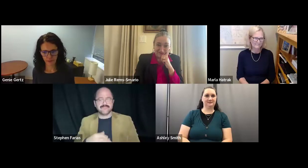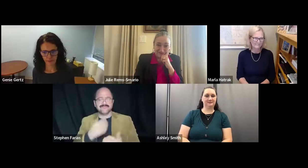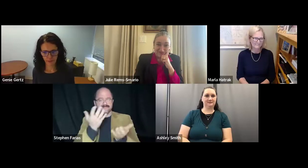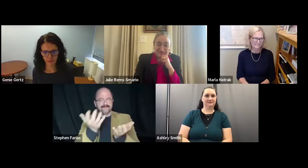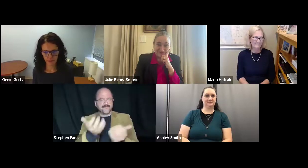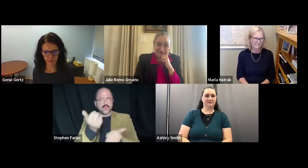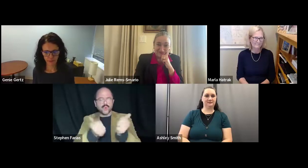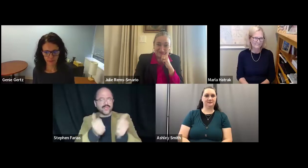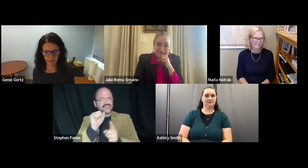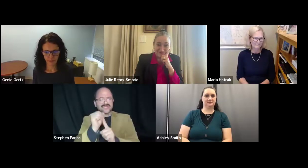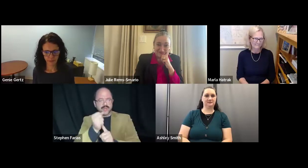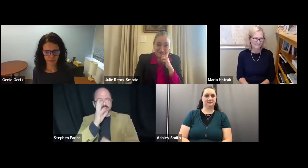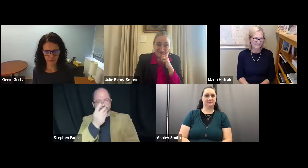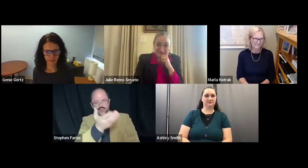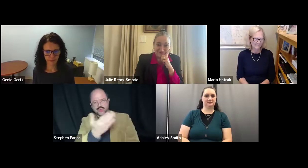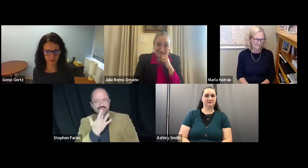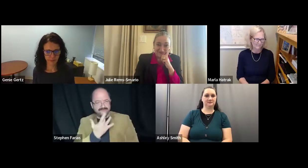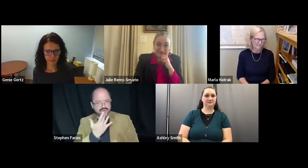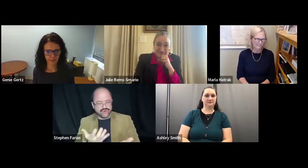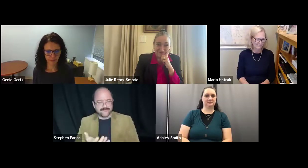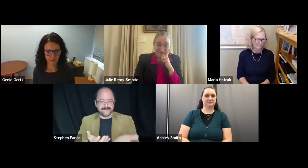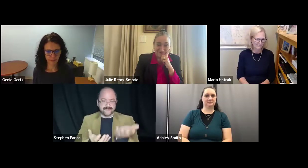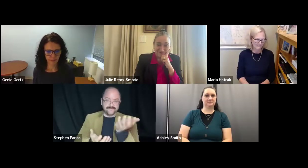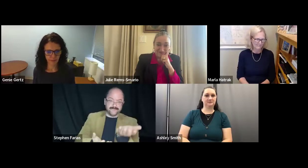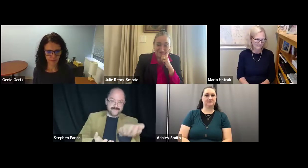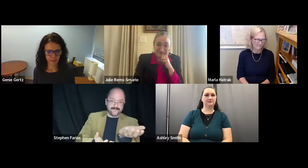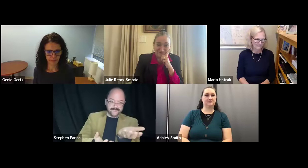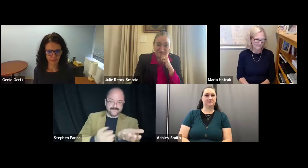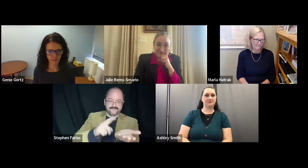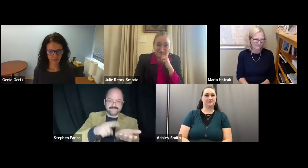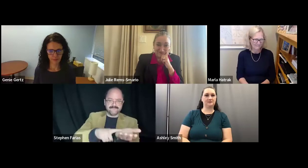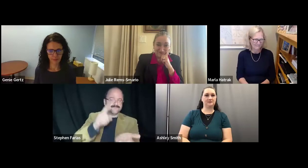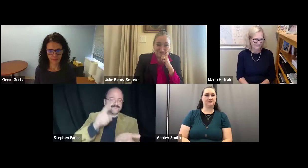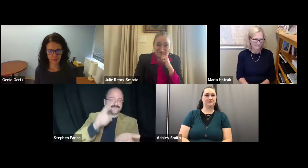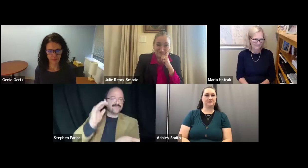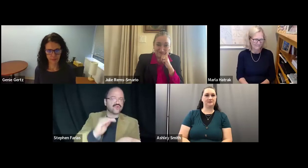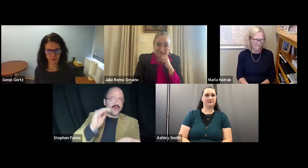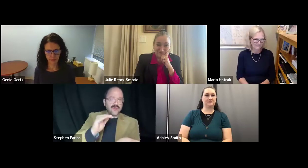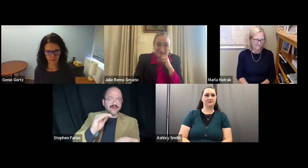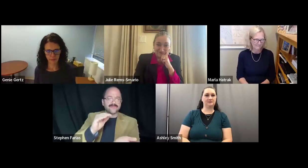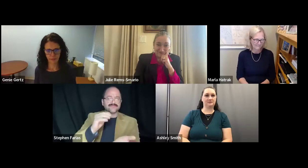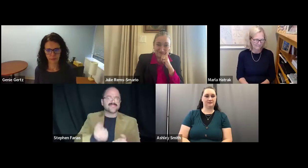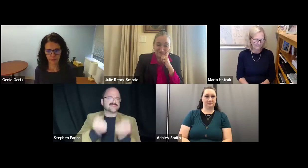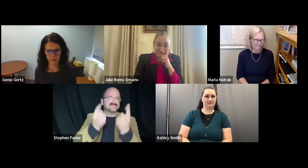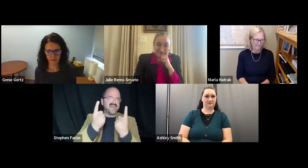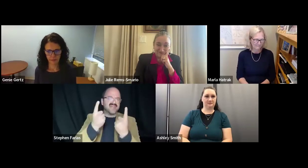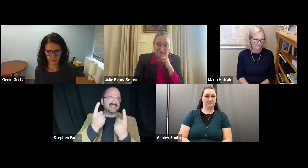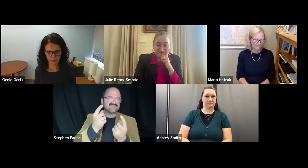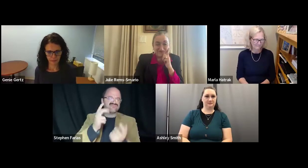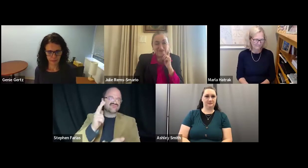Oftentimes, once we get to this point, people don't really have a rebuttal. So we ask them, we present them with two different scenarios. One being that you have a